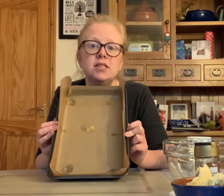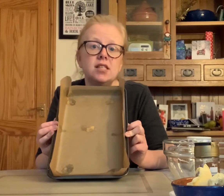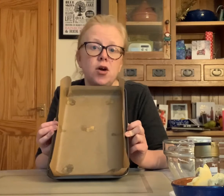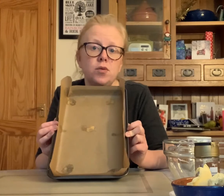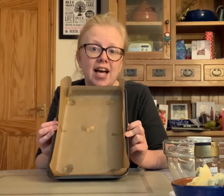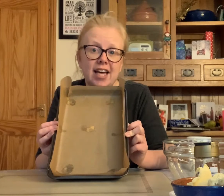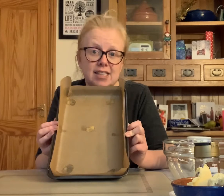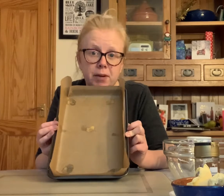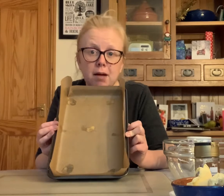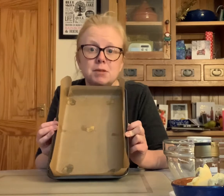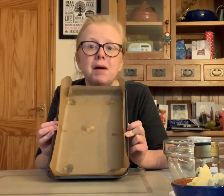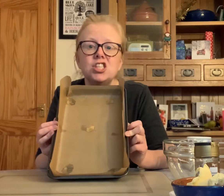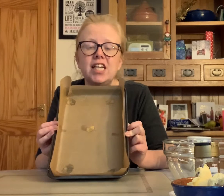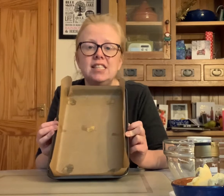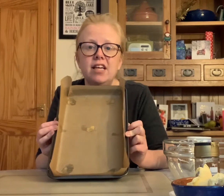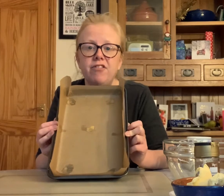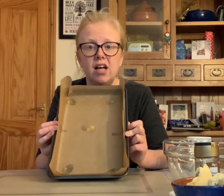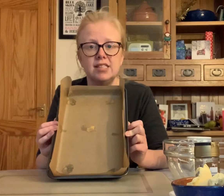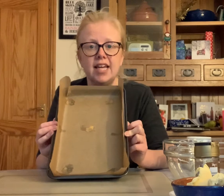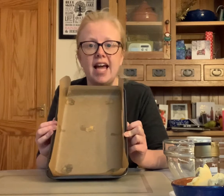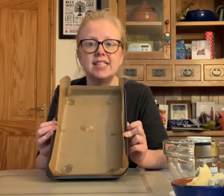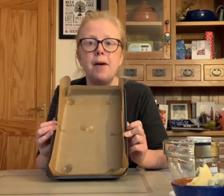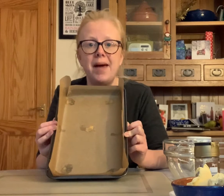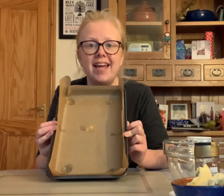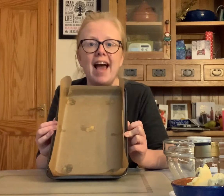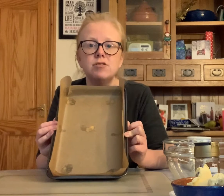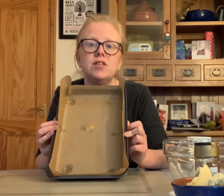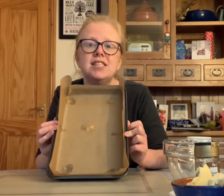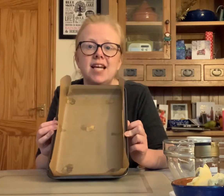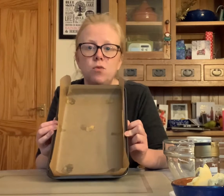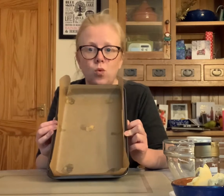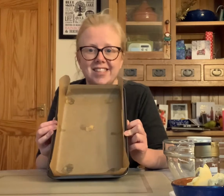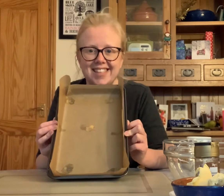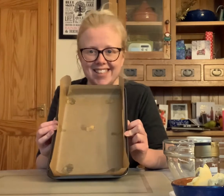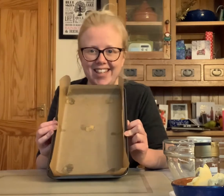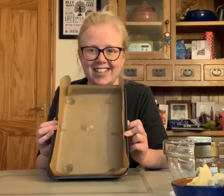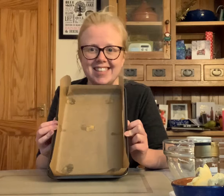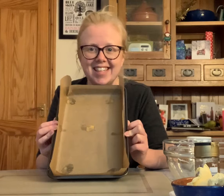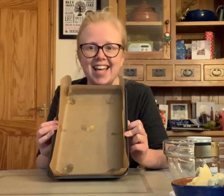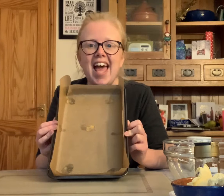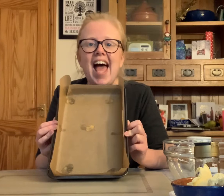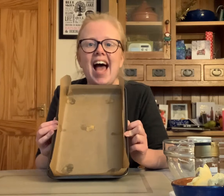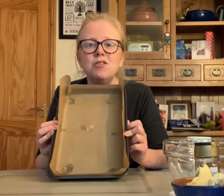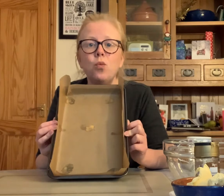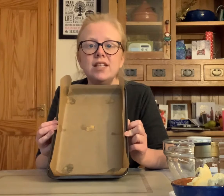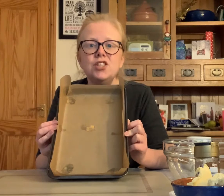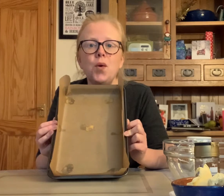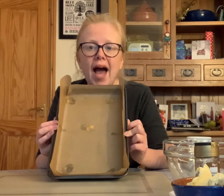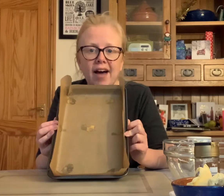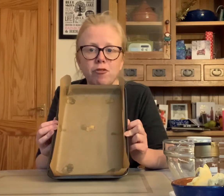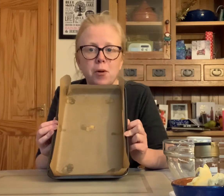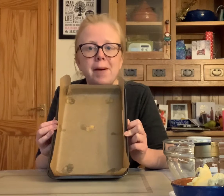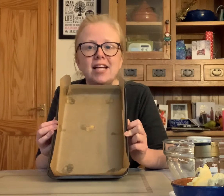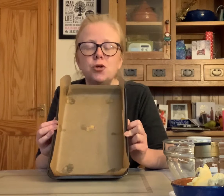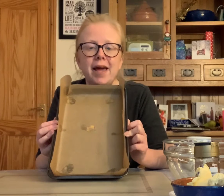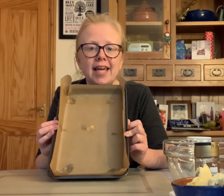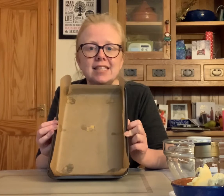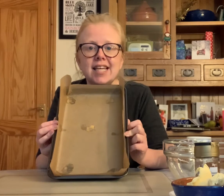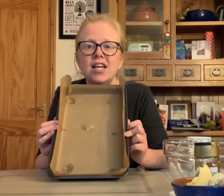so that it becomes much easier for us to get our bake out of the tin once it's cooked. And once you have prepared your baking tin,